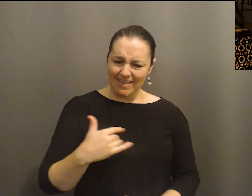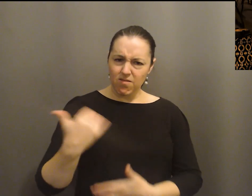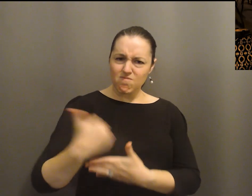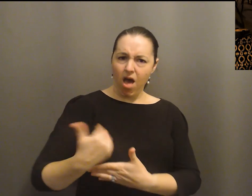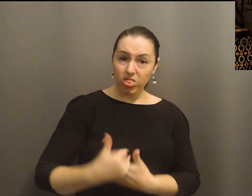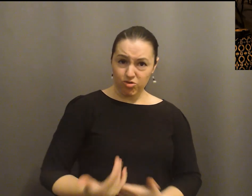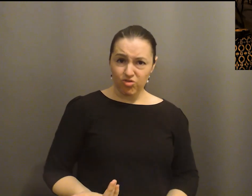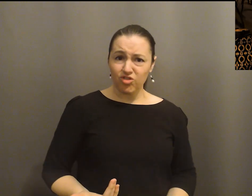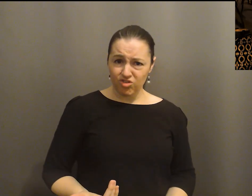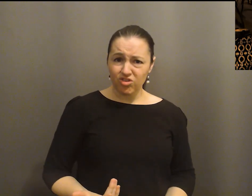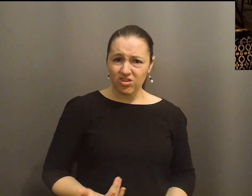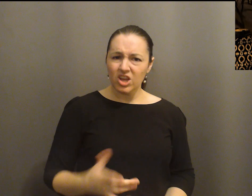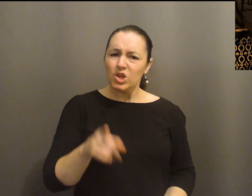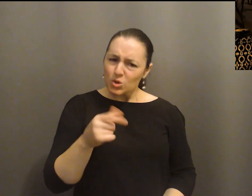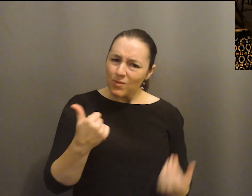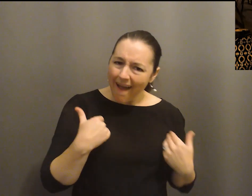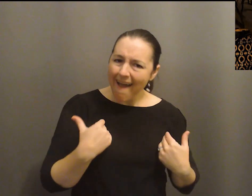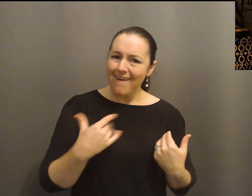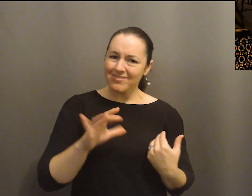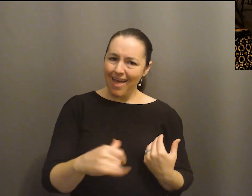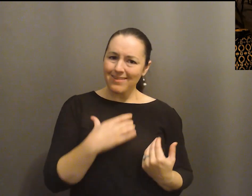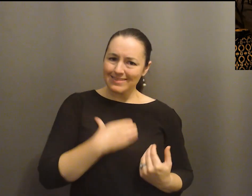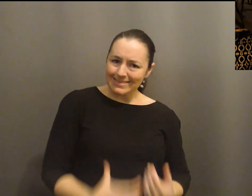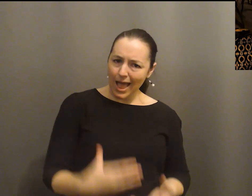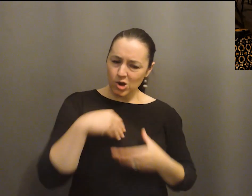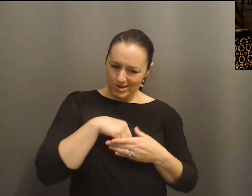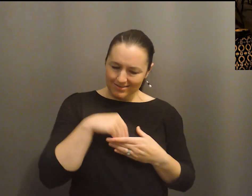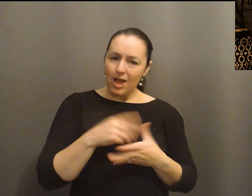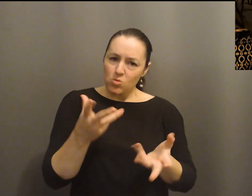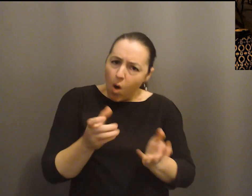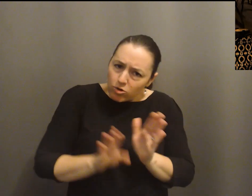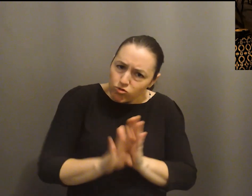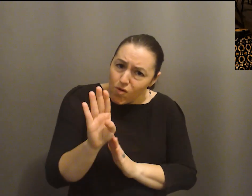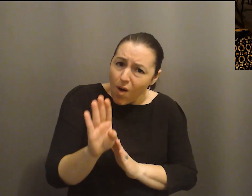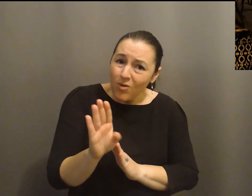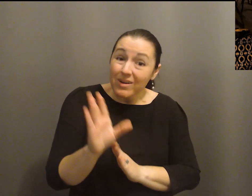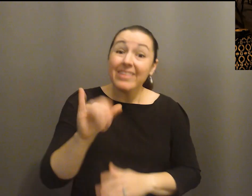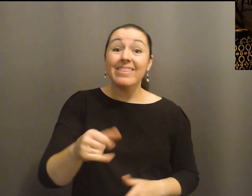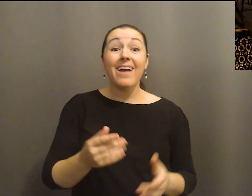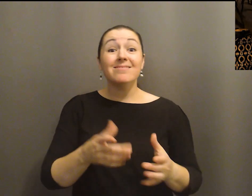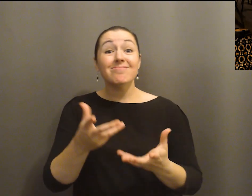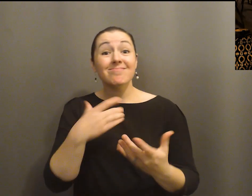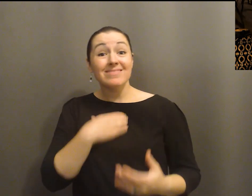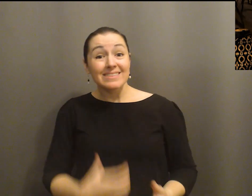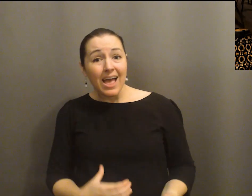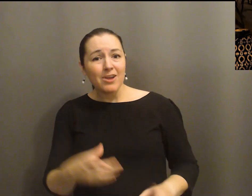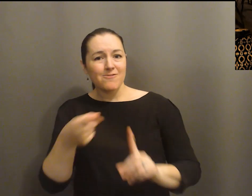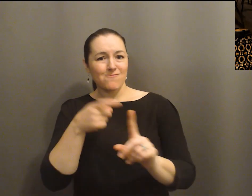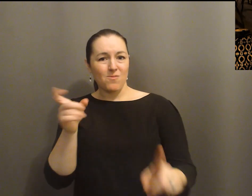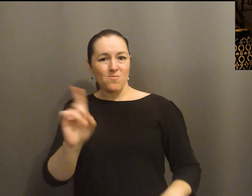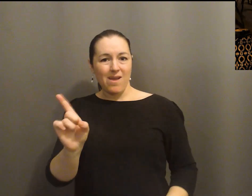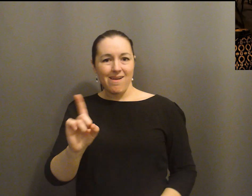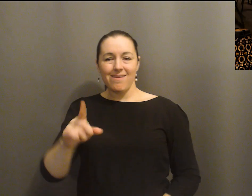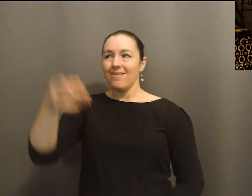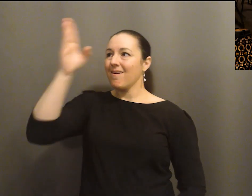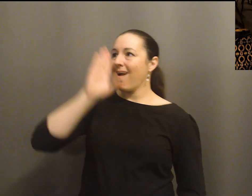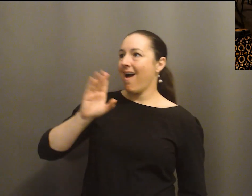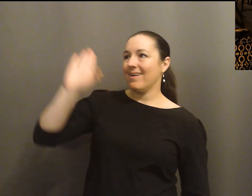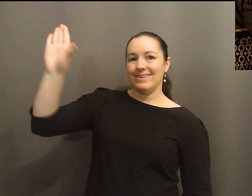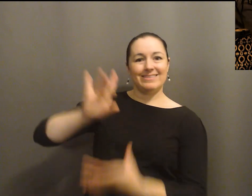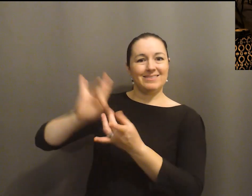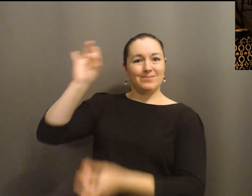Be grateful That you have This desire to grow Because that desire Comes from the Spirit Of God Living